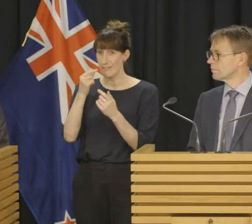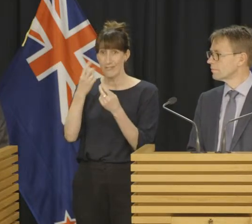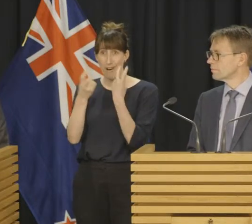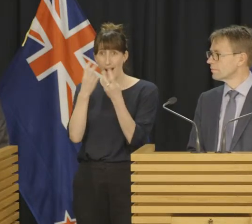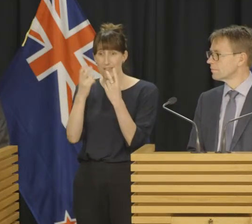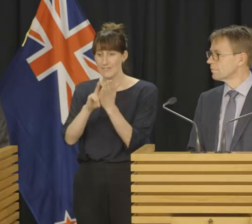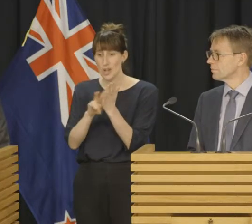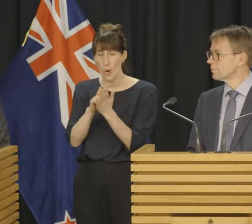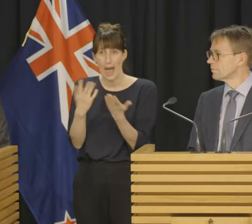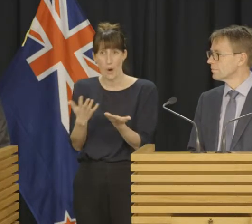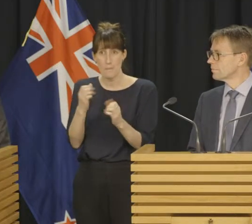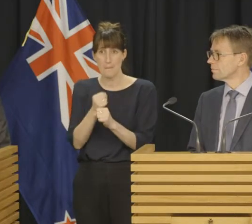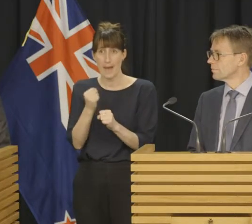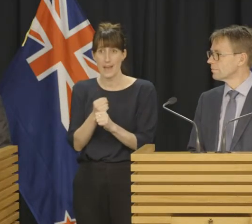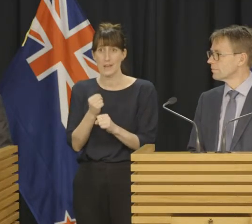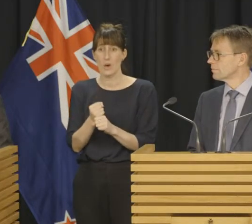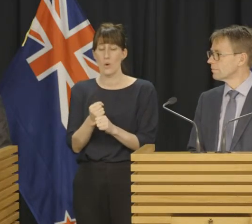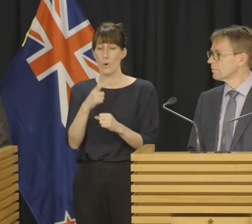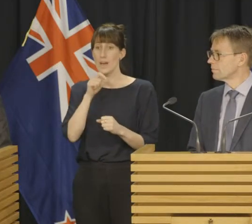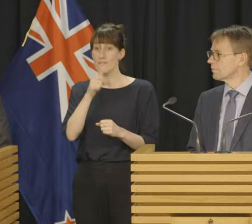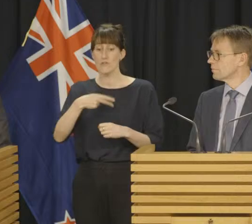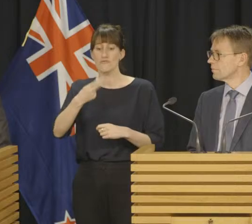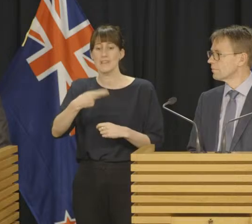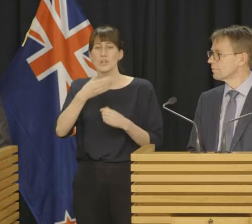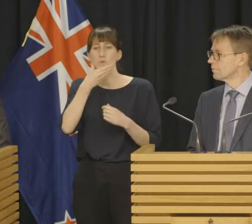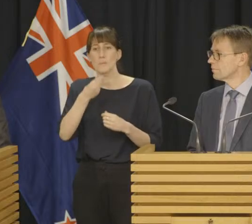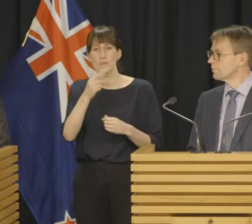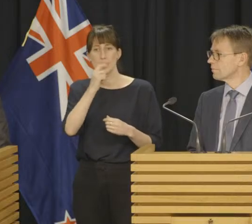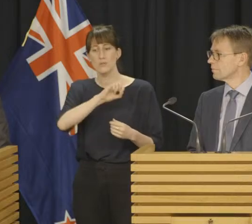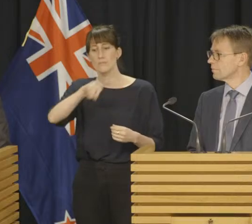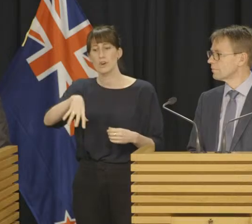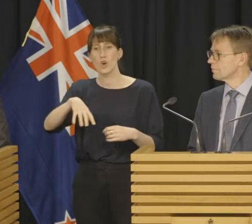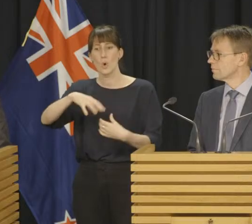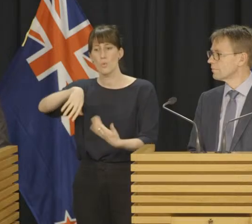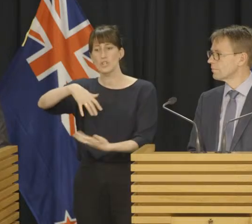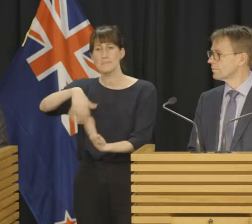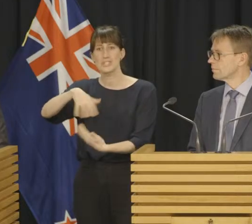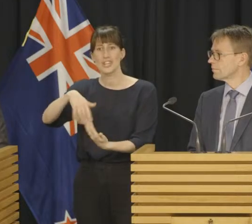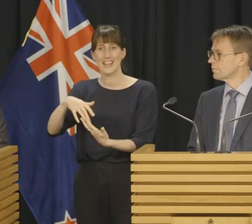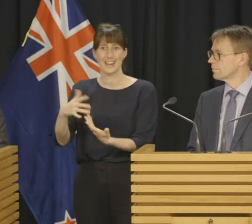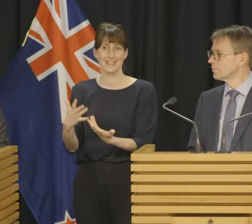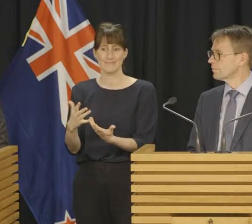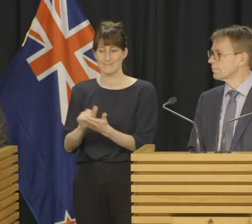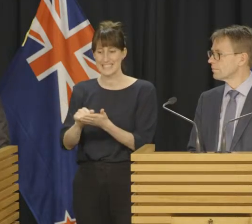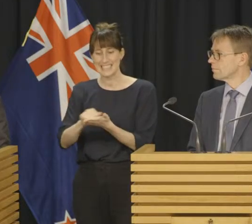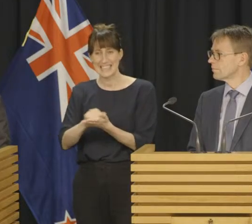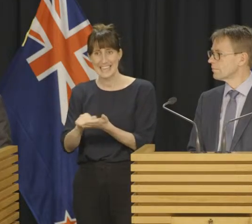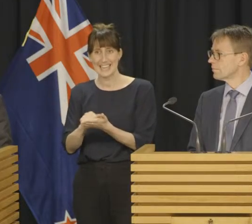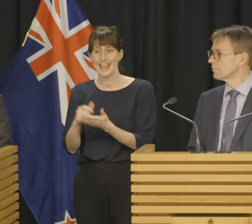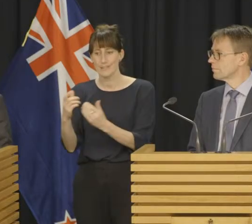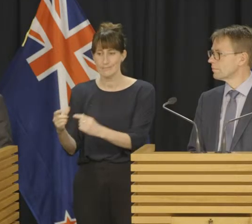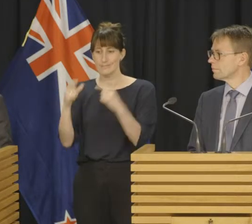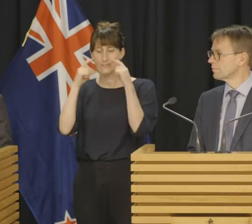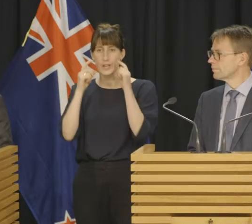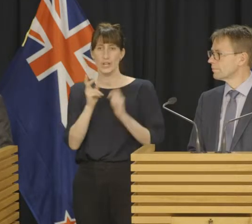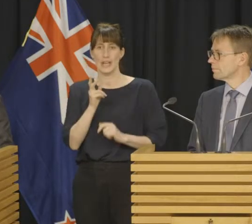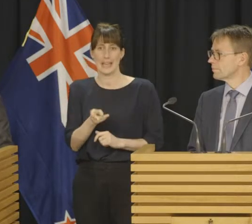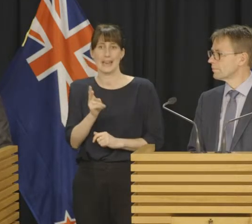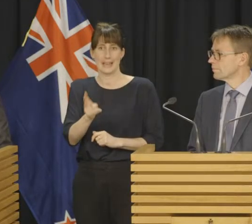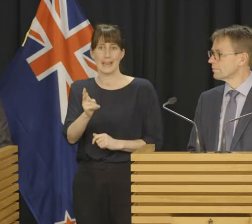between uses. And so our advice is to have masks. And so to have masks in your supply